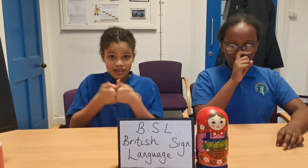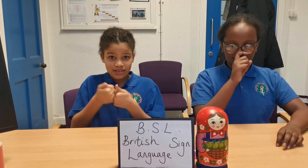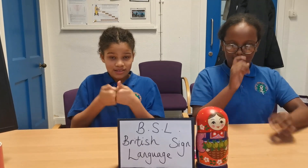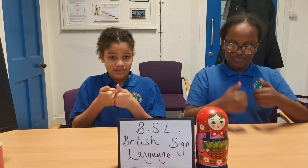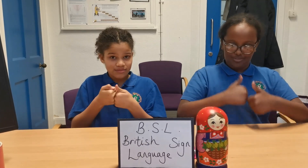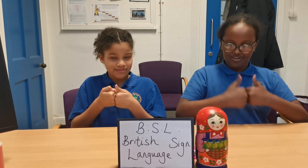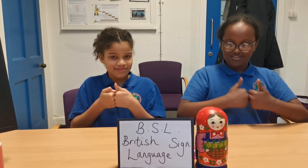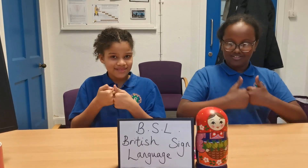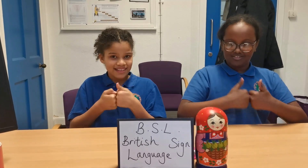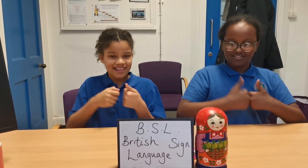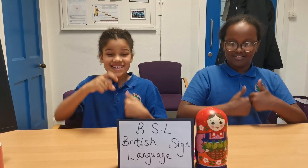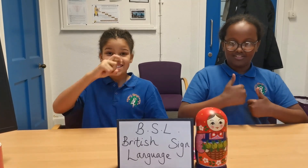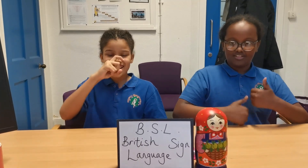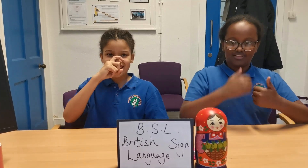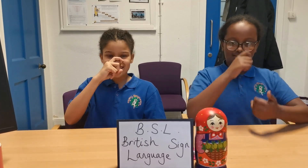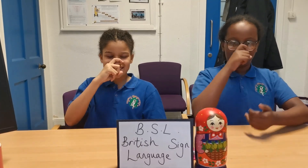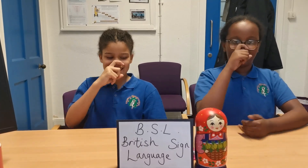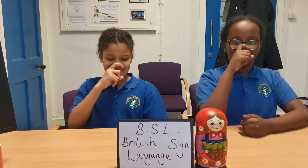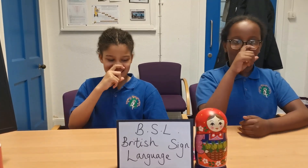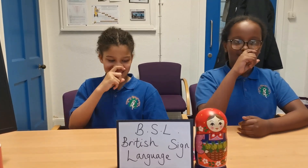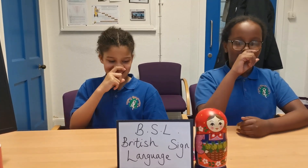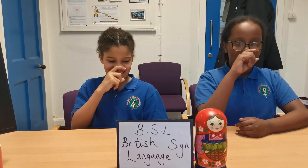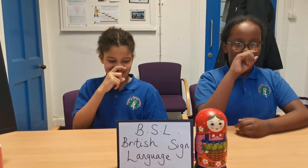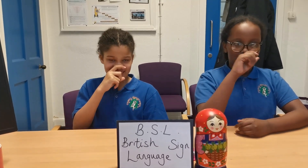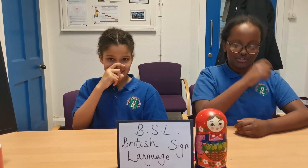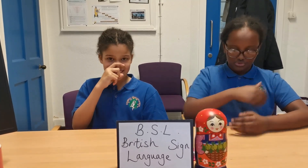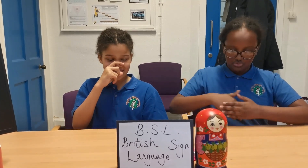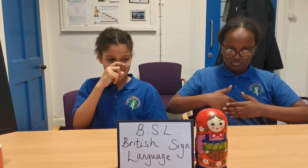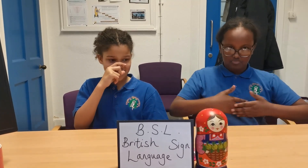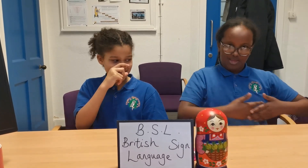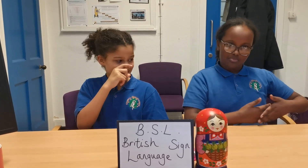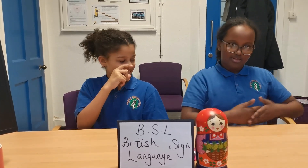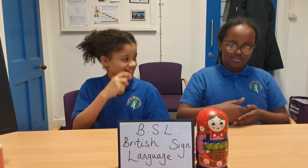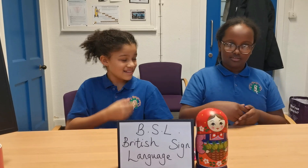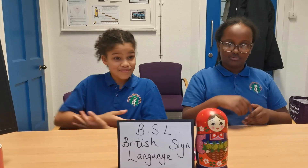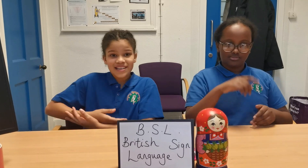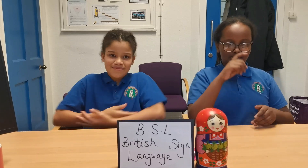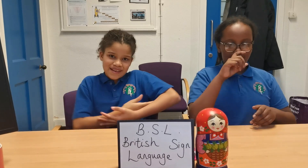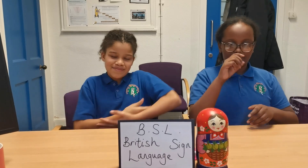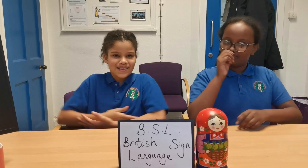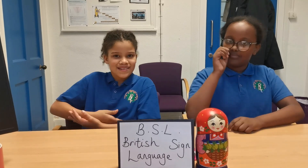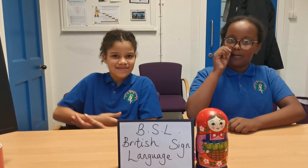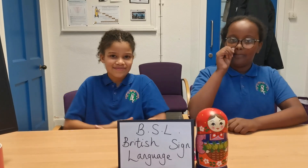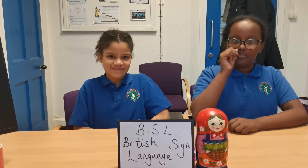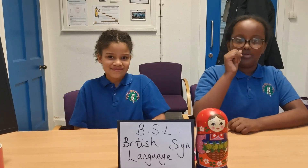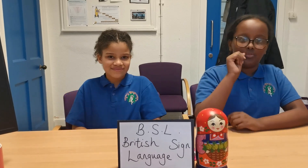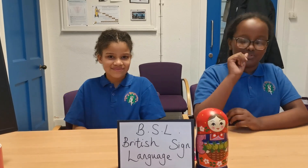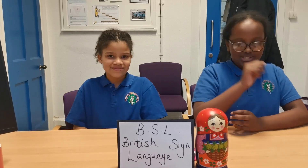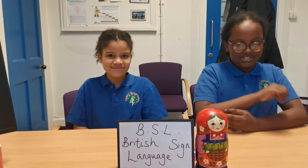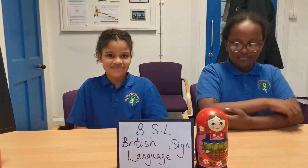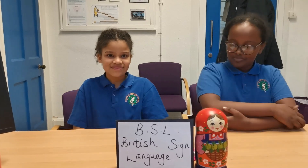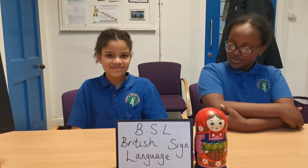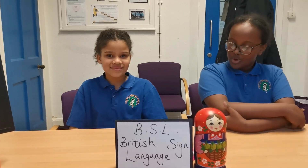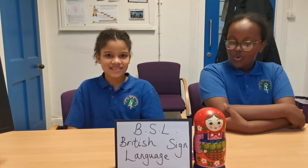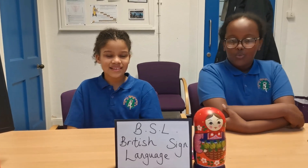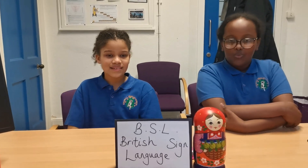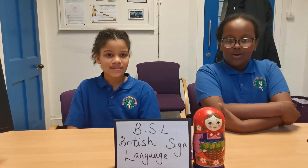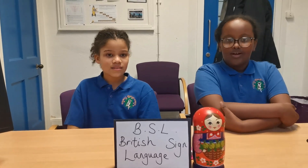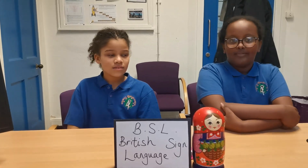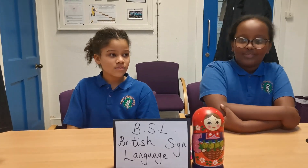Brother. A brother. And sister. And you could do baby. Yeah, baby. Baby brother or sister. Can